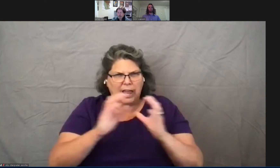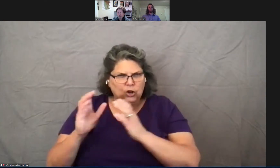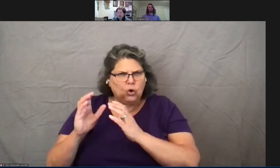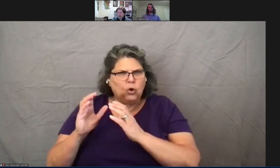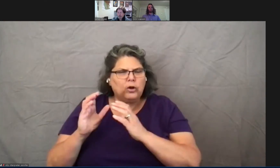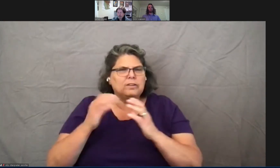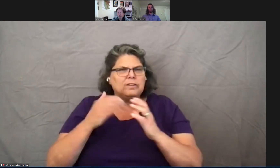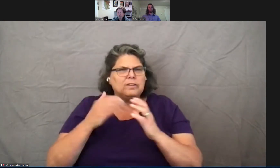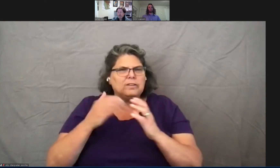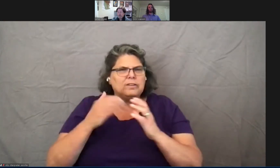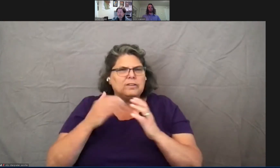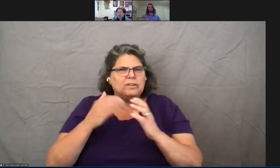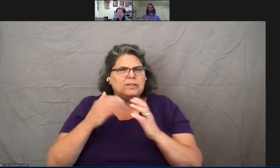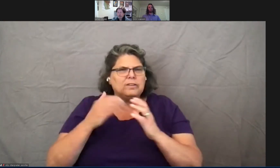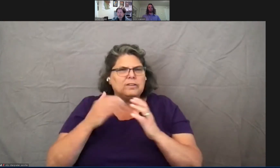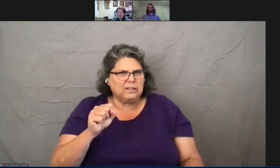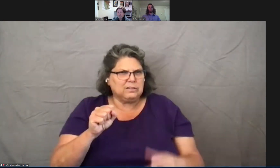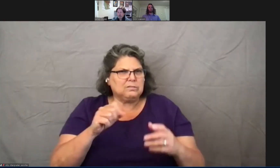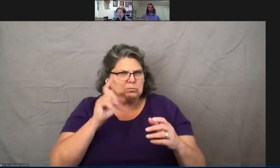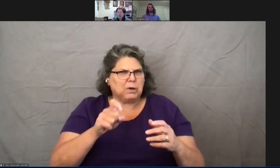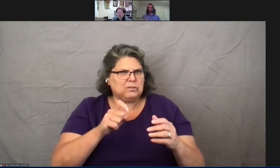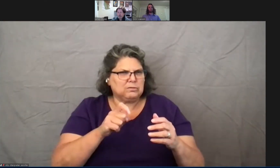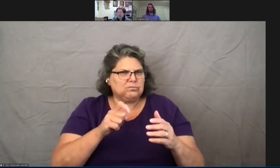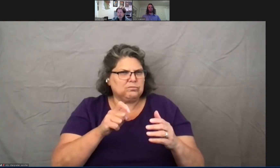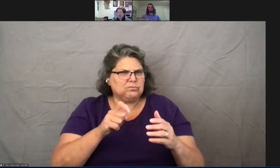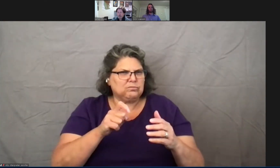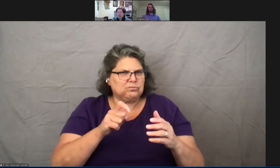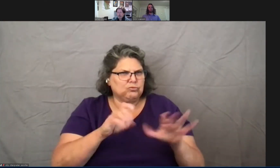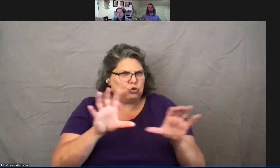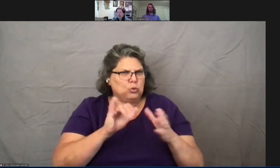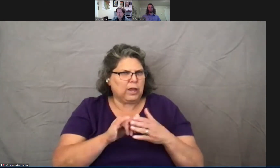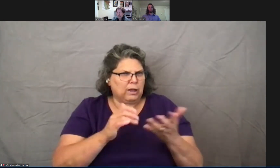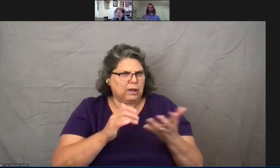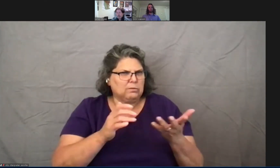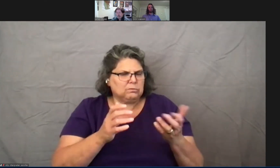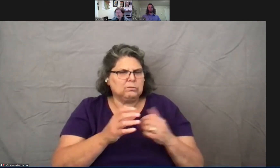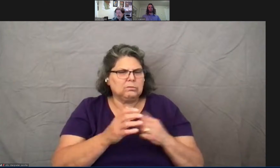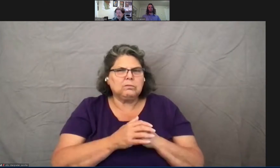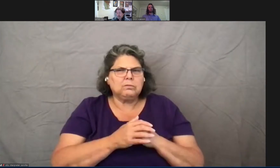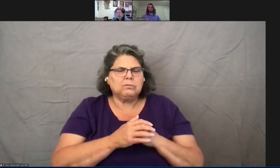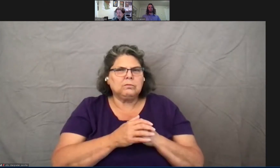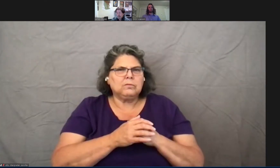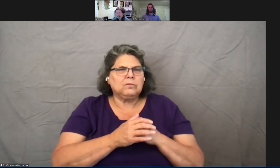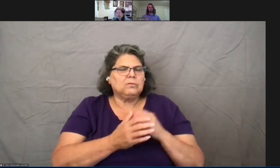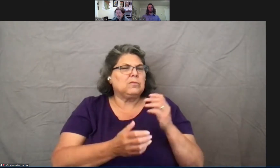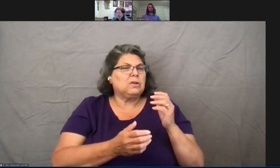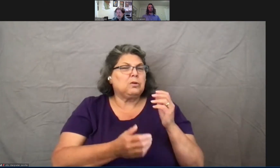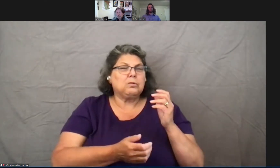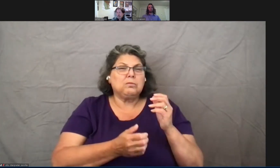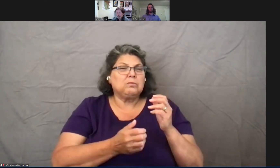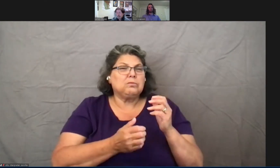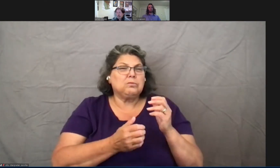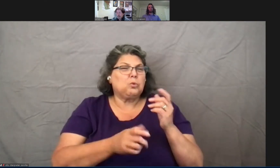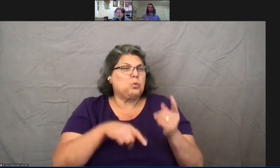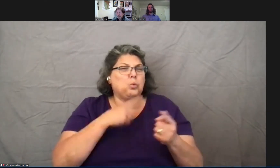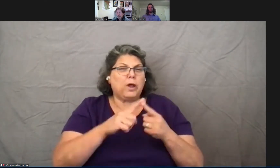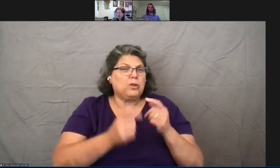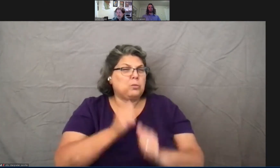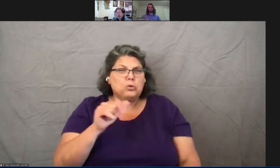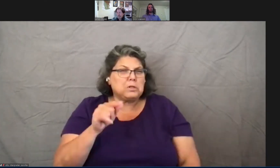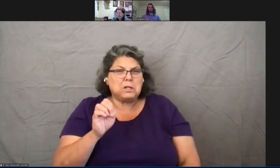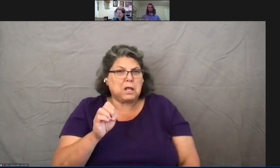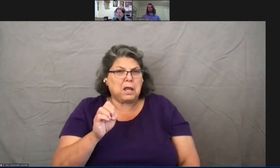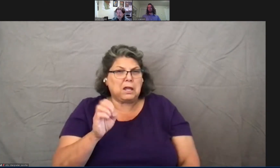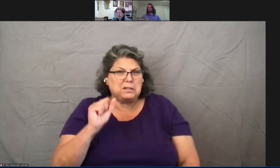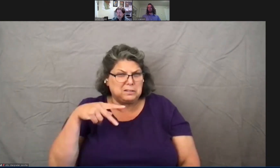attached to them, but the furthest date out was maybe September 30th, if I'm remembering correctly,